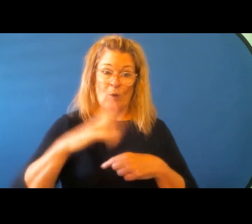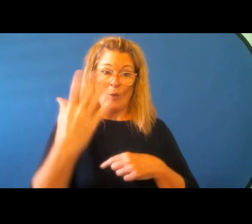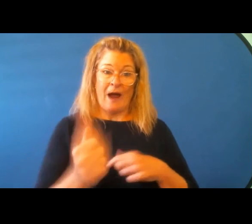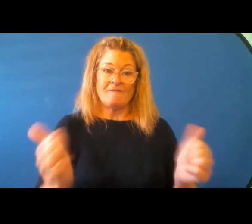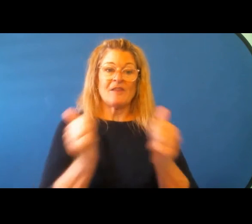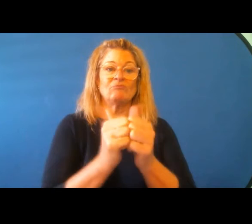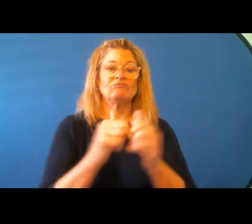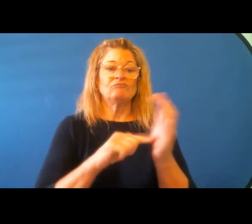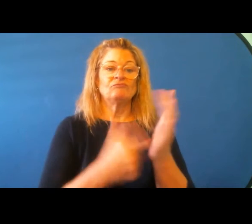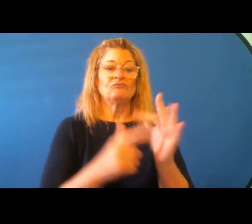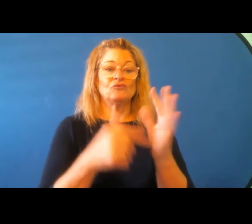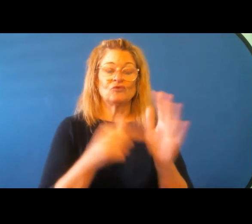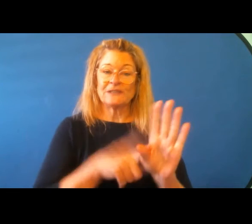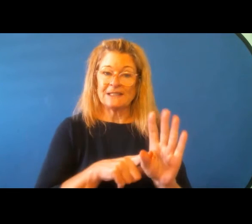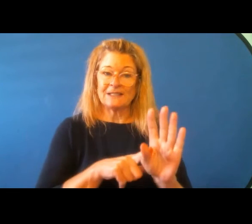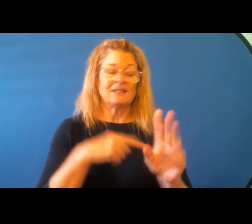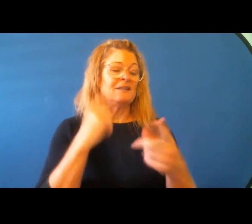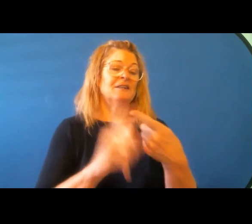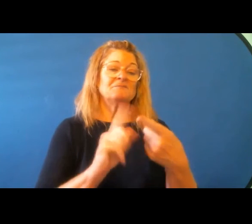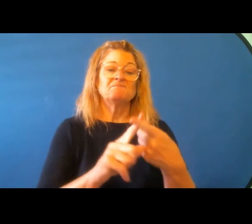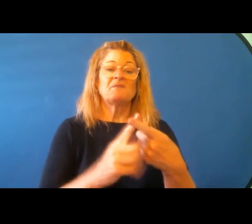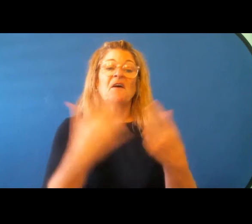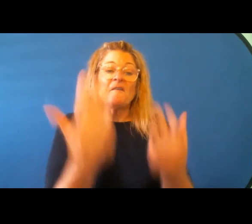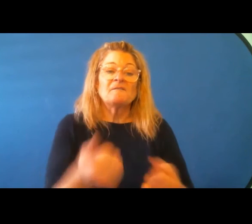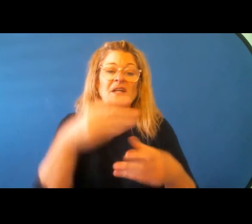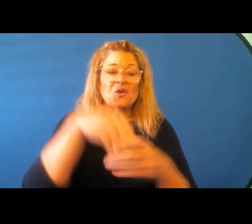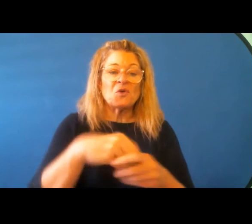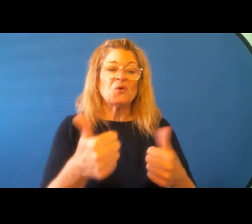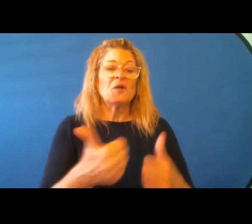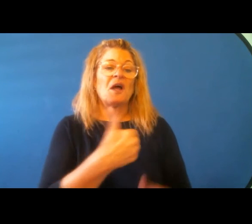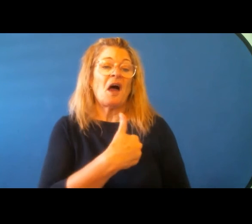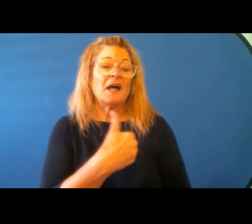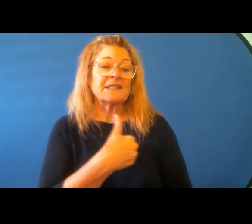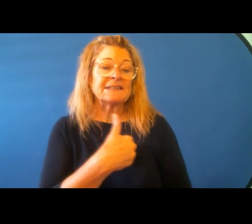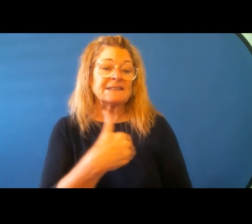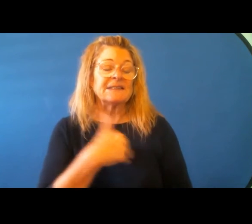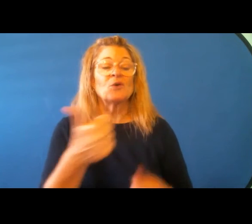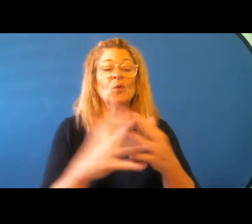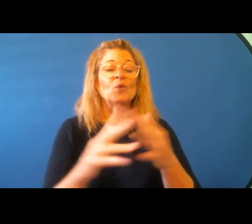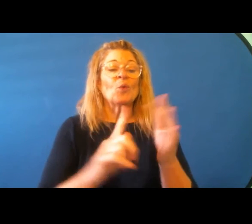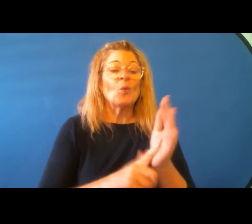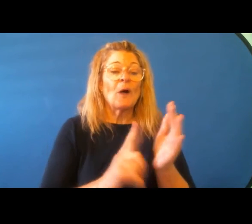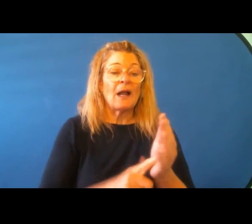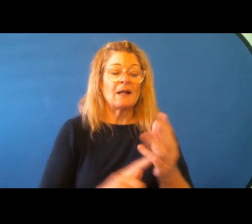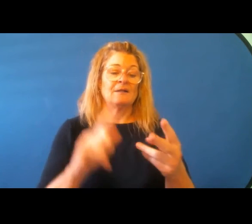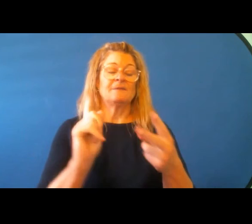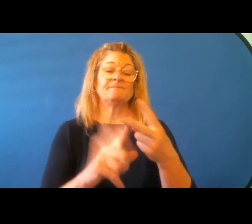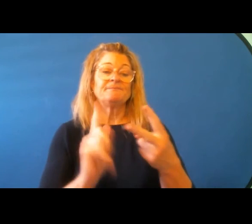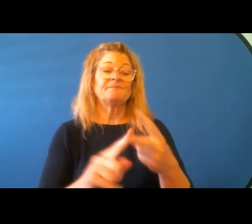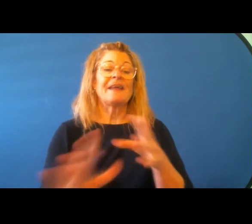manaakitanga, kindness, or the reciprocity of goodwill. Whanaungatanga, our connectedness or shared sense of